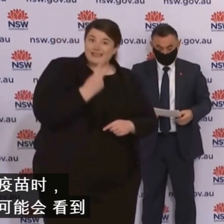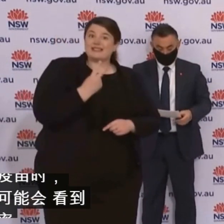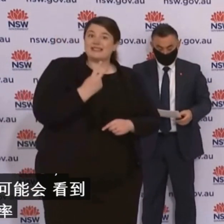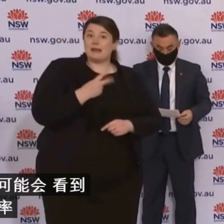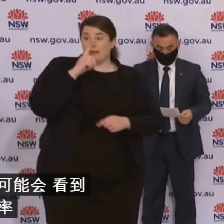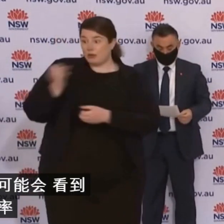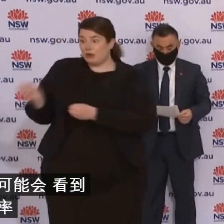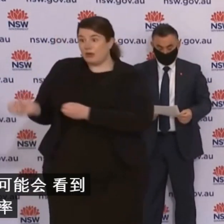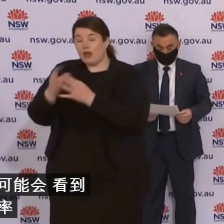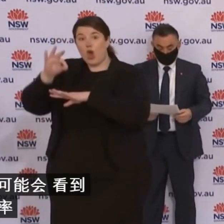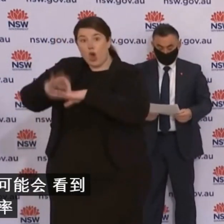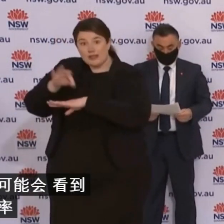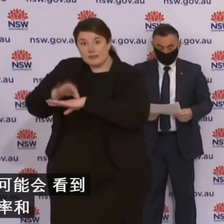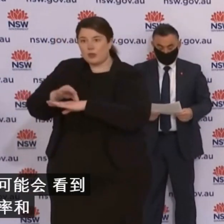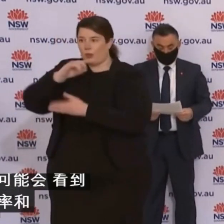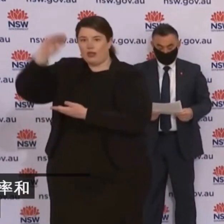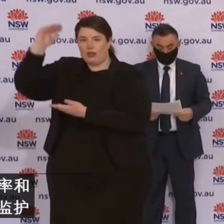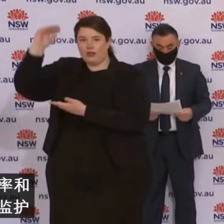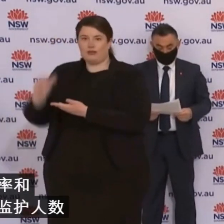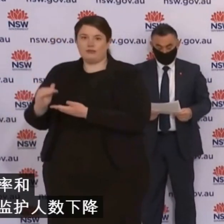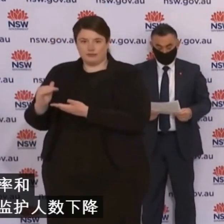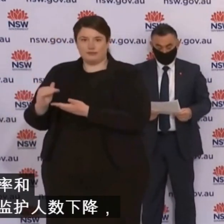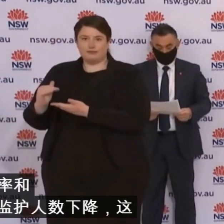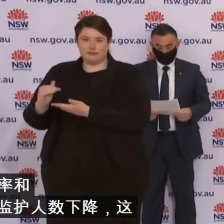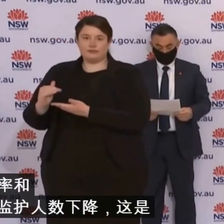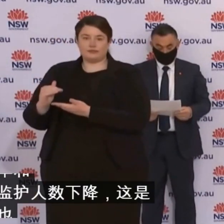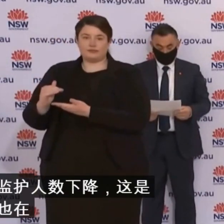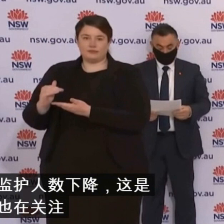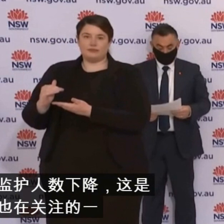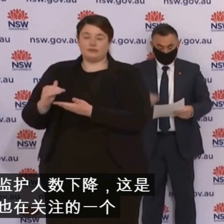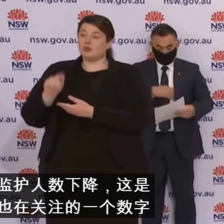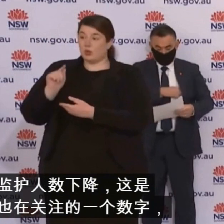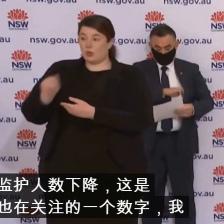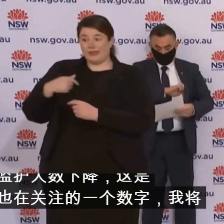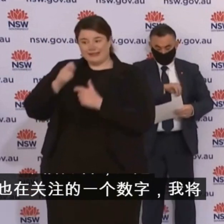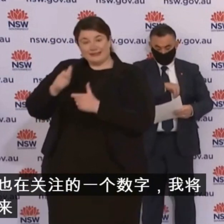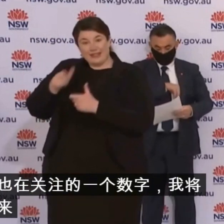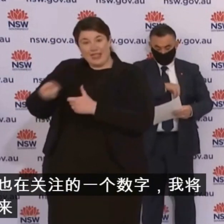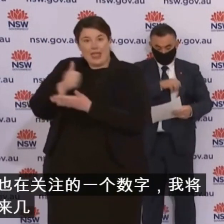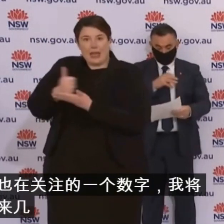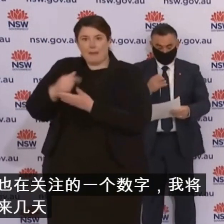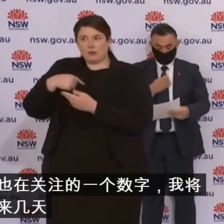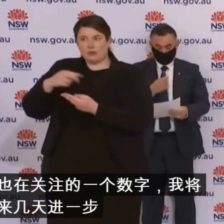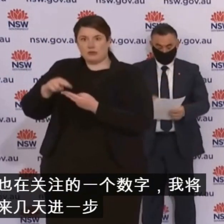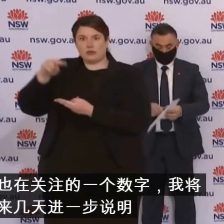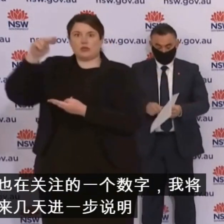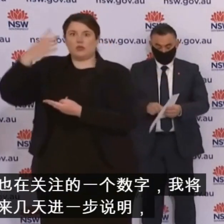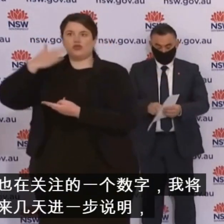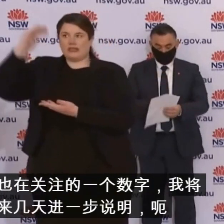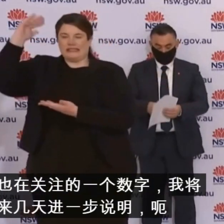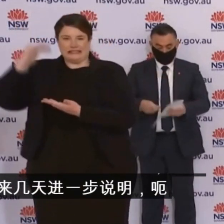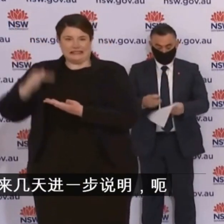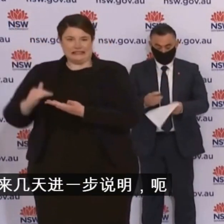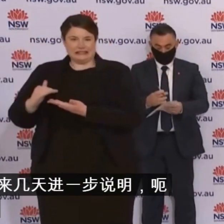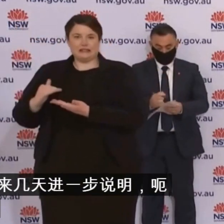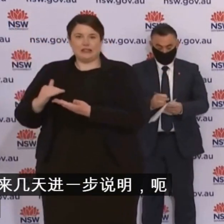the rate of hospitalisation and the rate of people in intensive care decline, and that's a number we're also looking at, and I'll have further to say about that